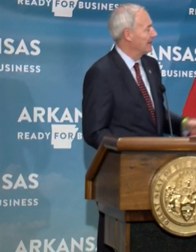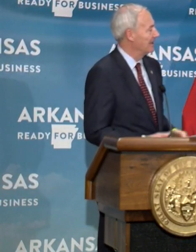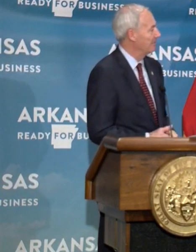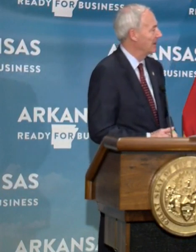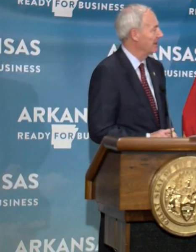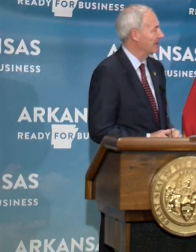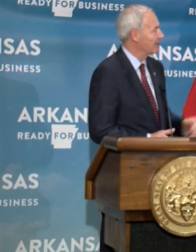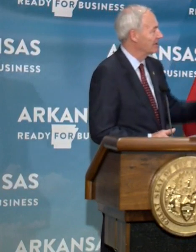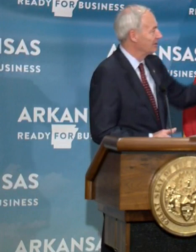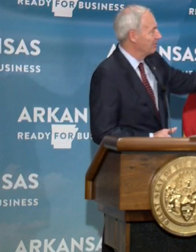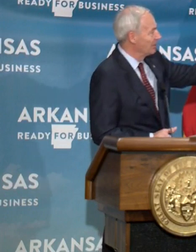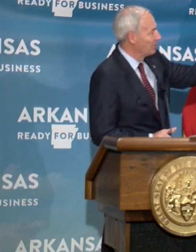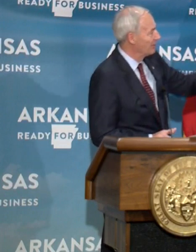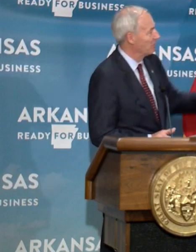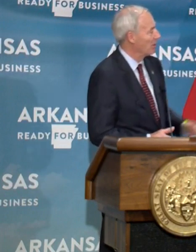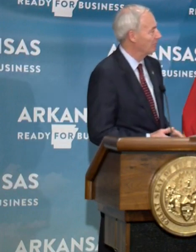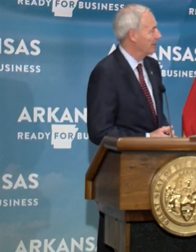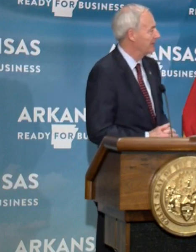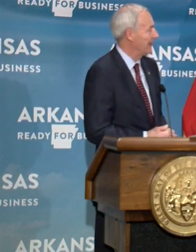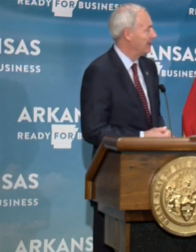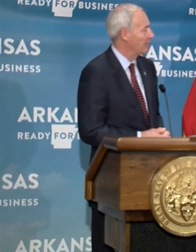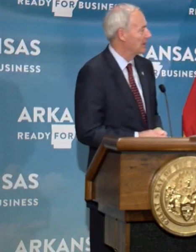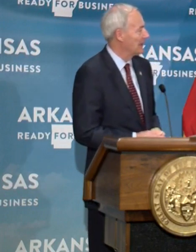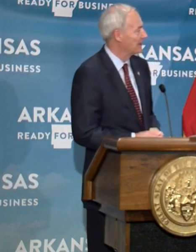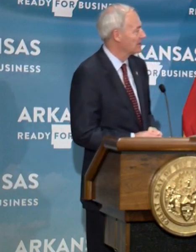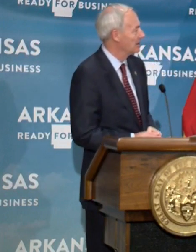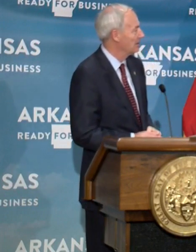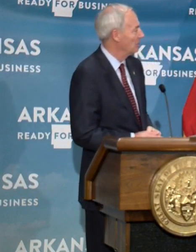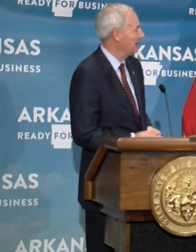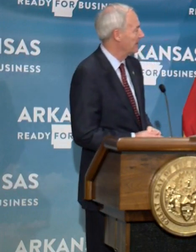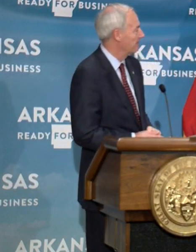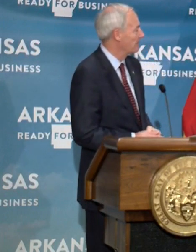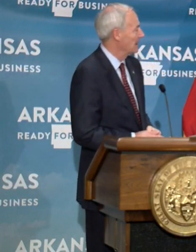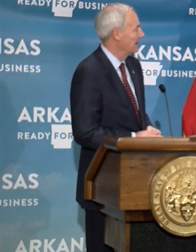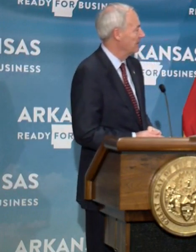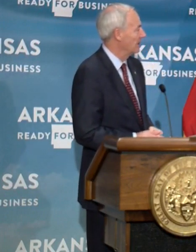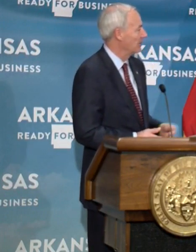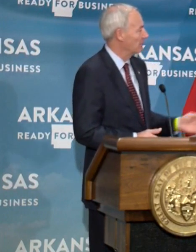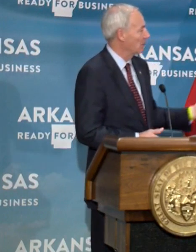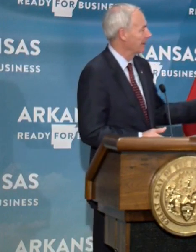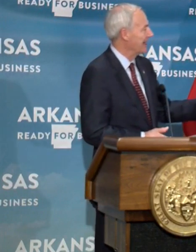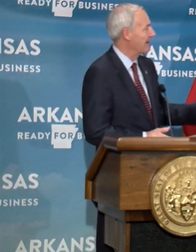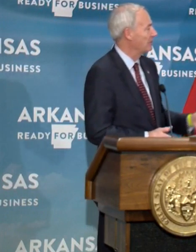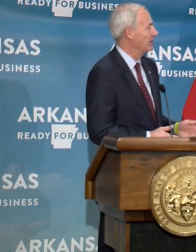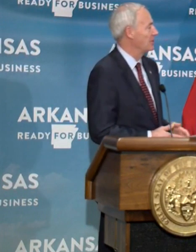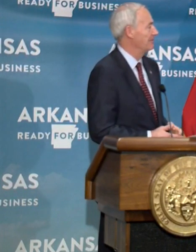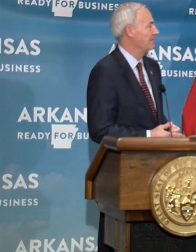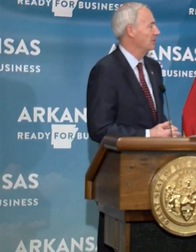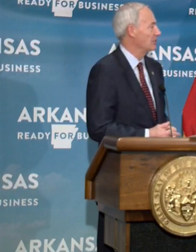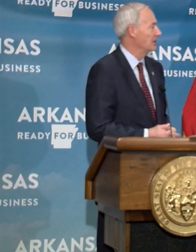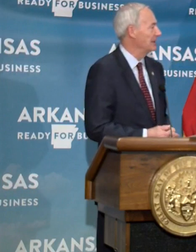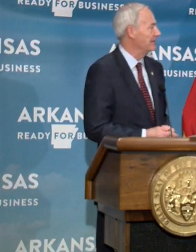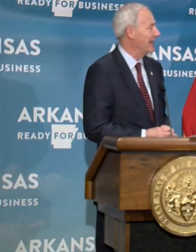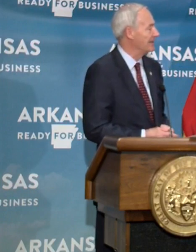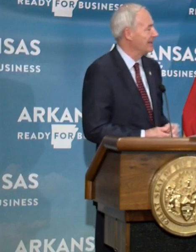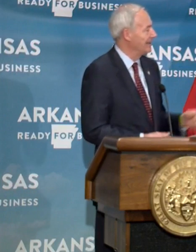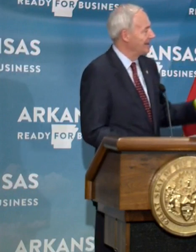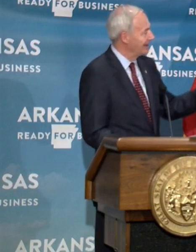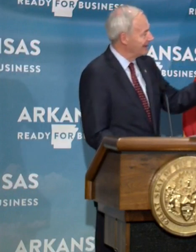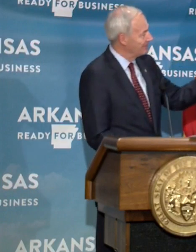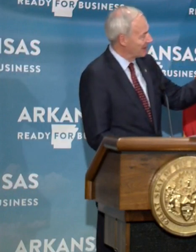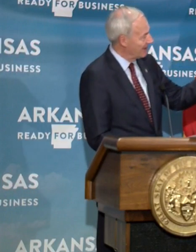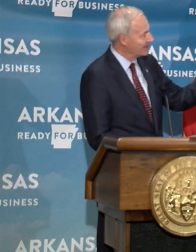yesterday, but it is still lower than what we've had over the last week. If you go to the rolling average, you'll see